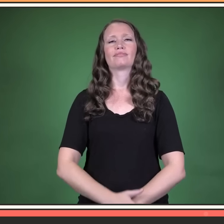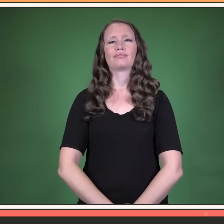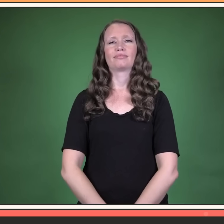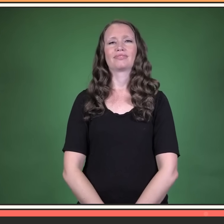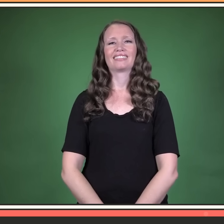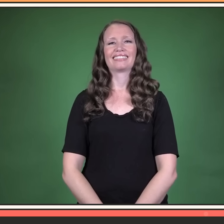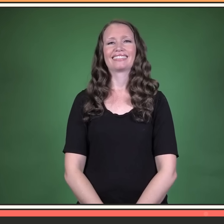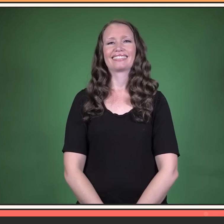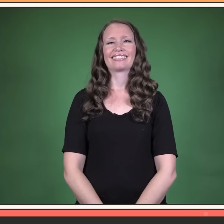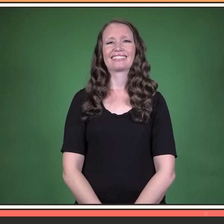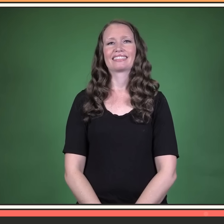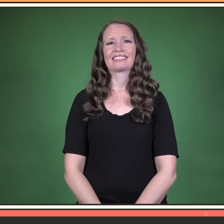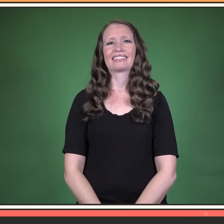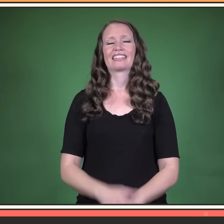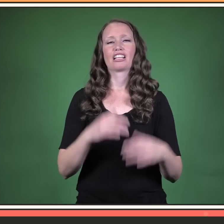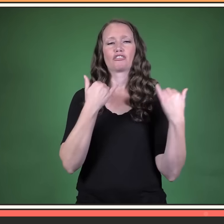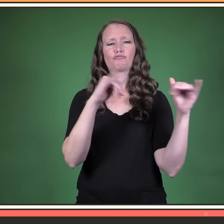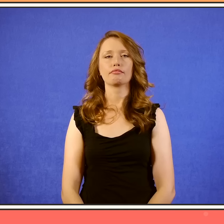Play.